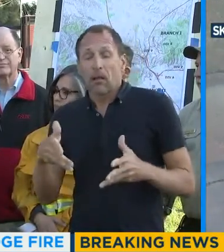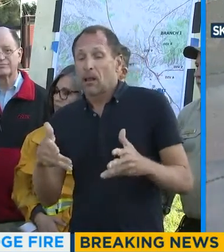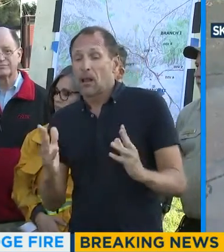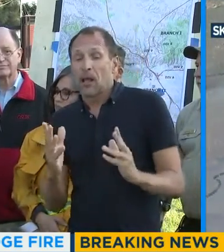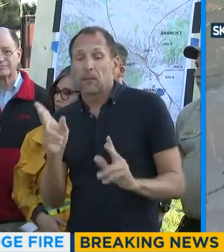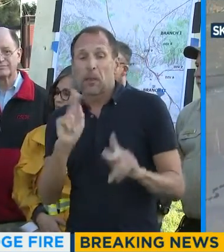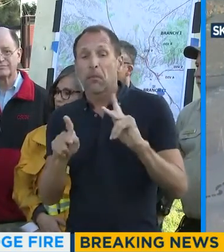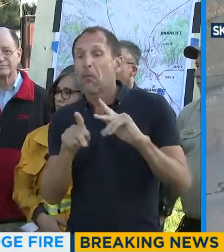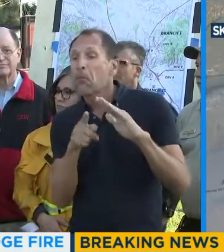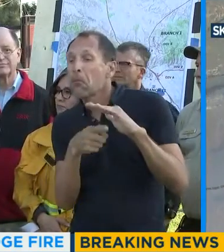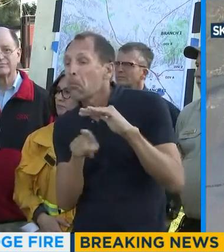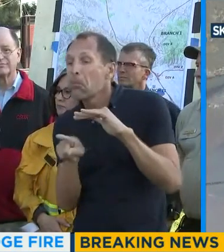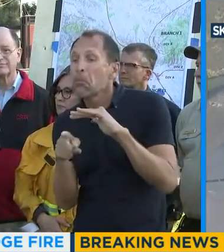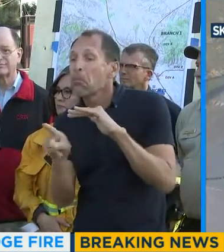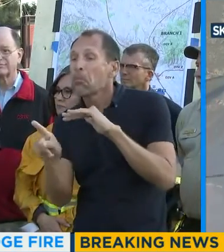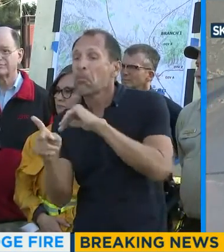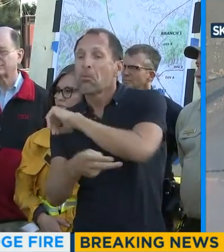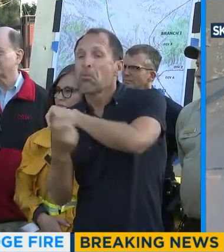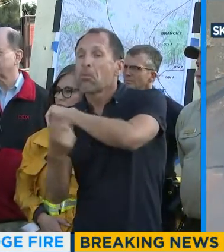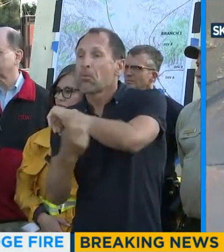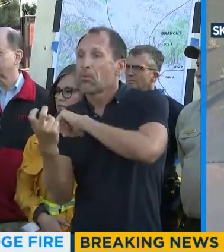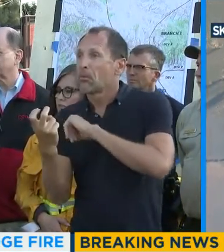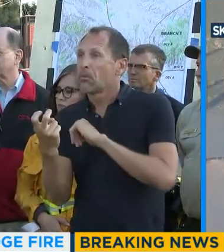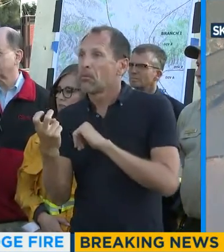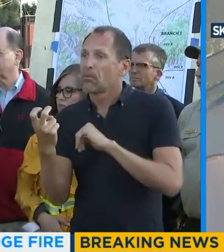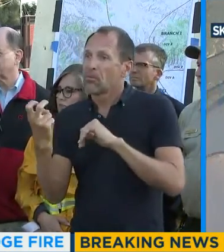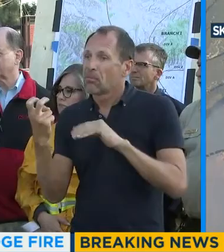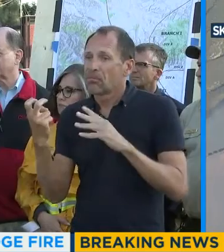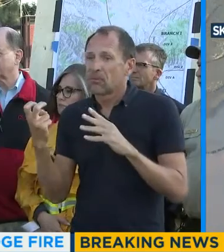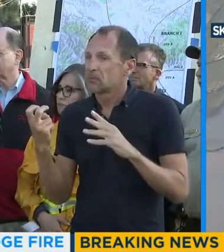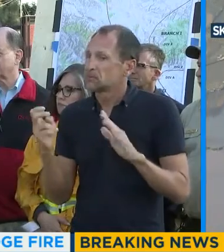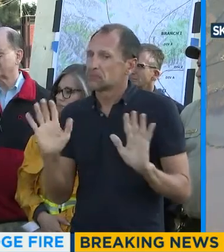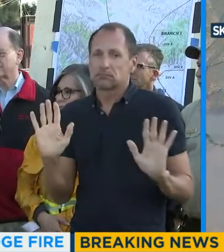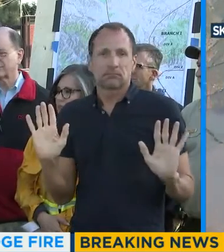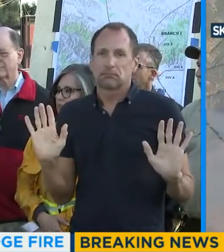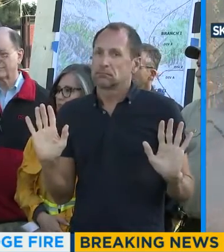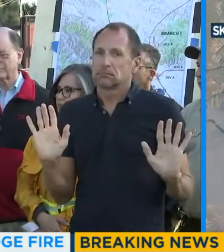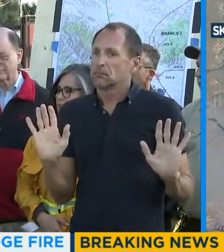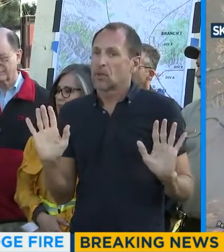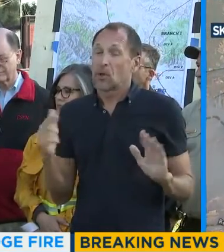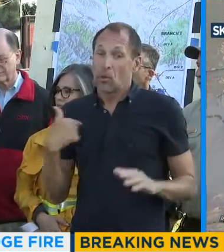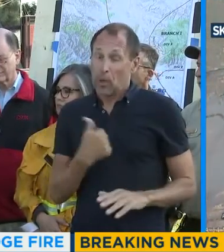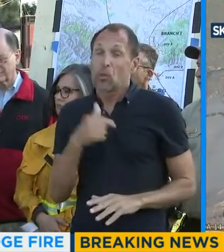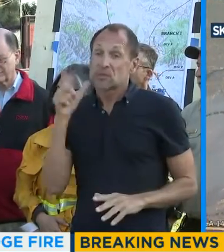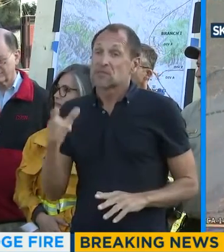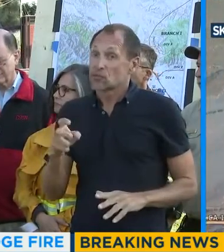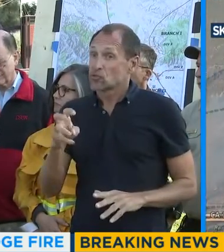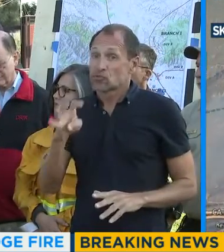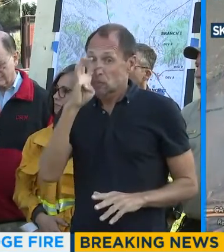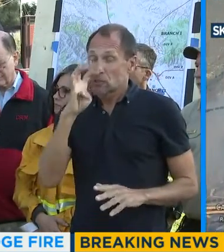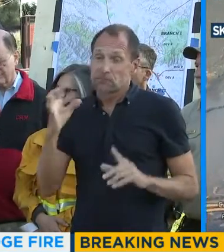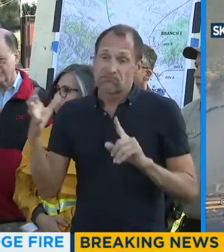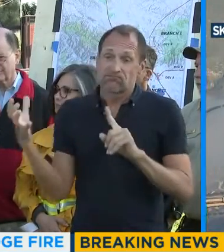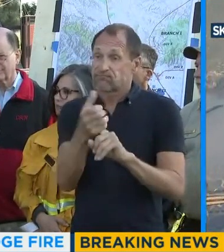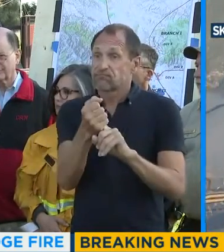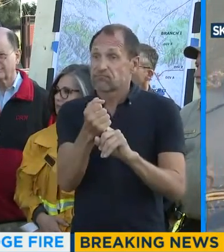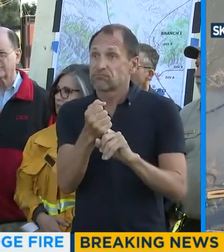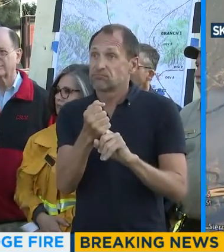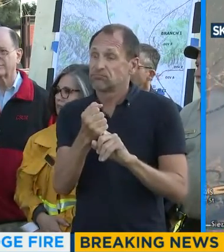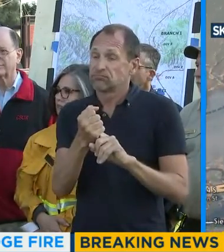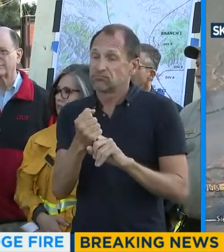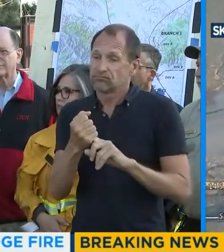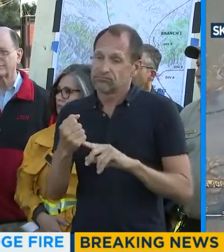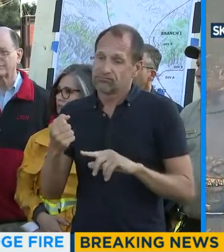trying to make an opportunity to go there and seize this moment. We'll be aggressive in arresting and prosecution of those